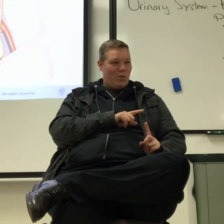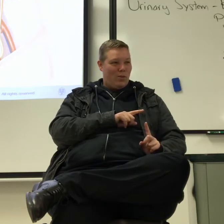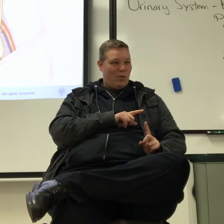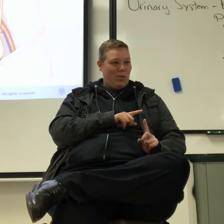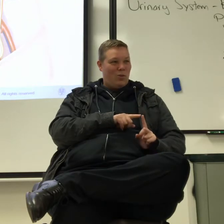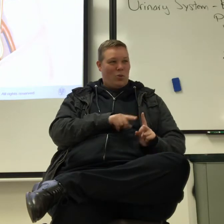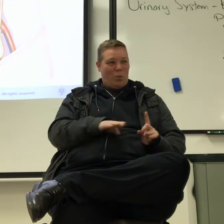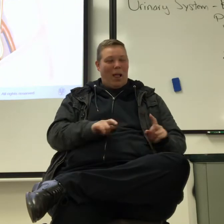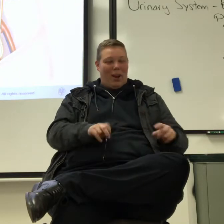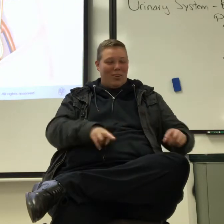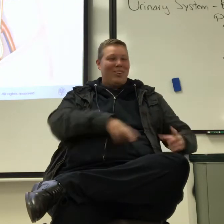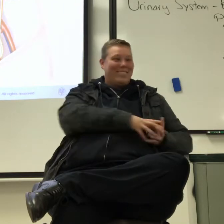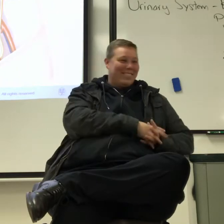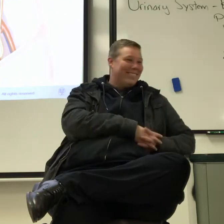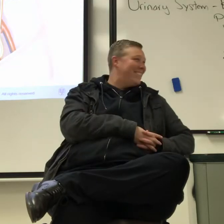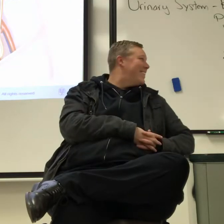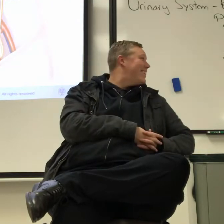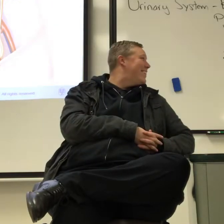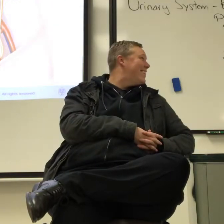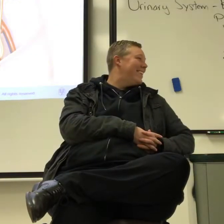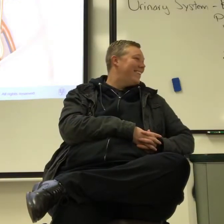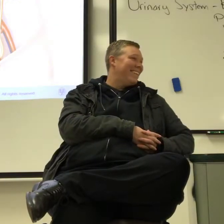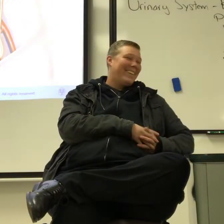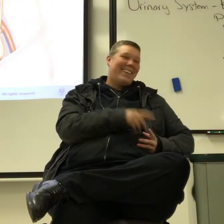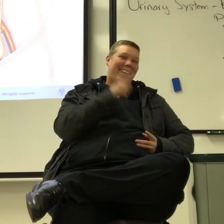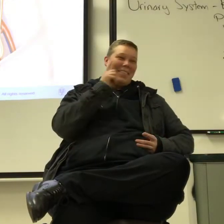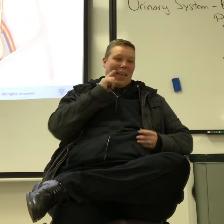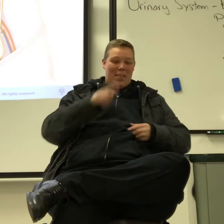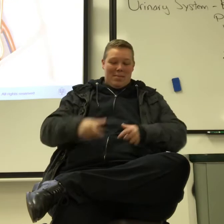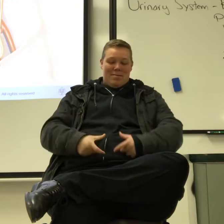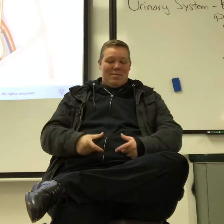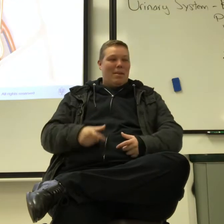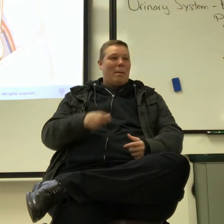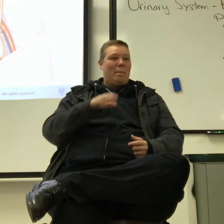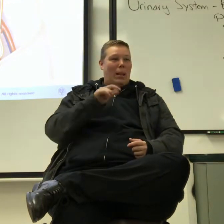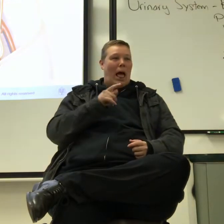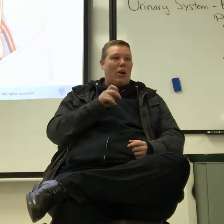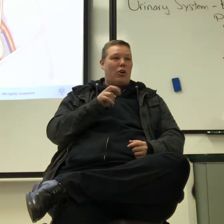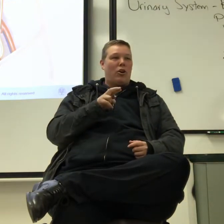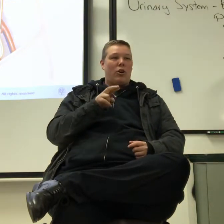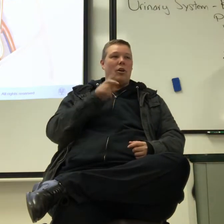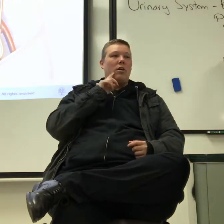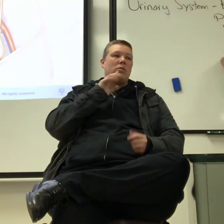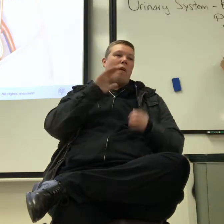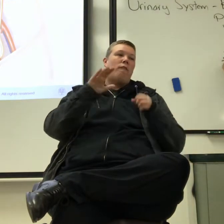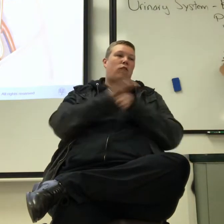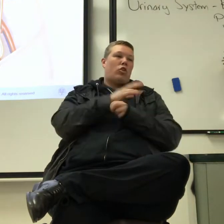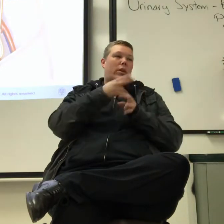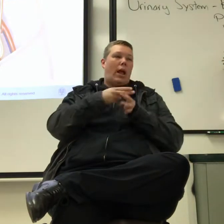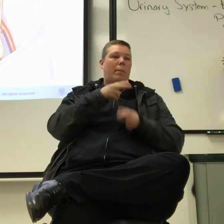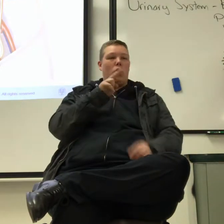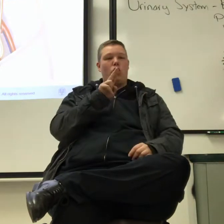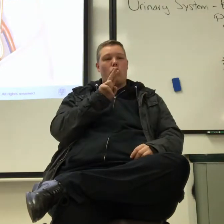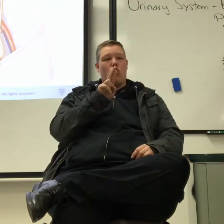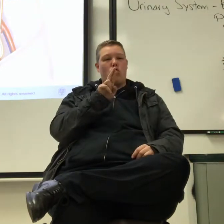to bladder. You get down to the bladder on the bottom of the picture there. The full name is urinary bladder.